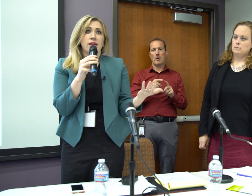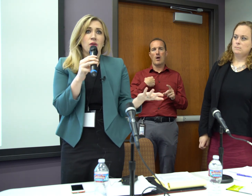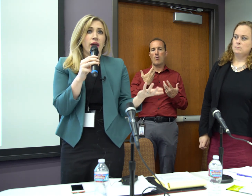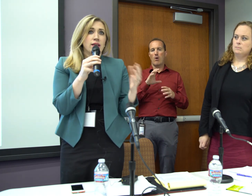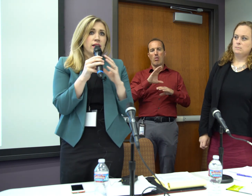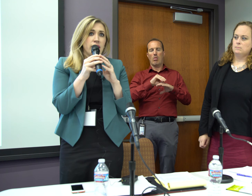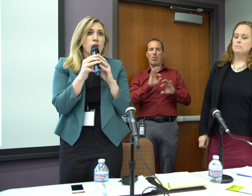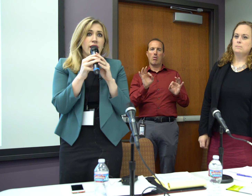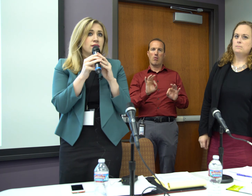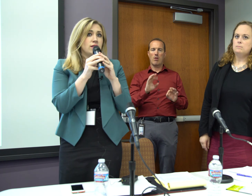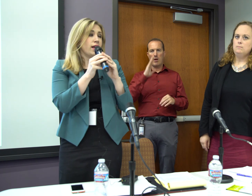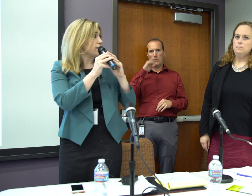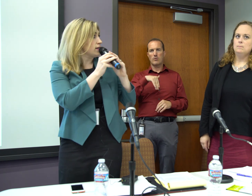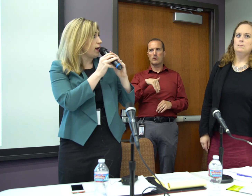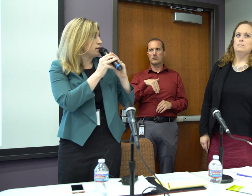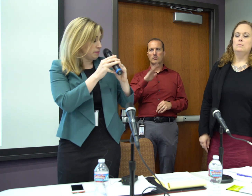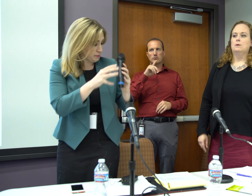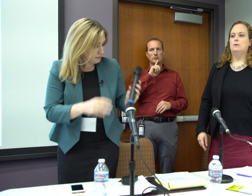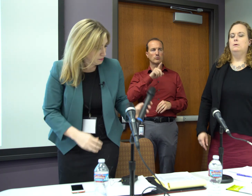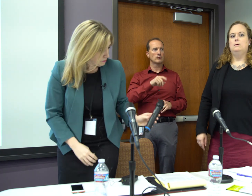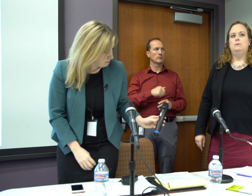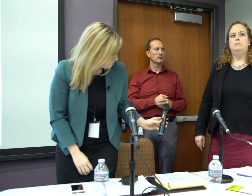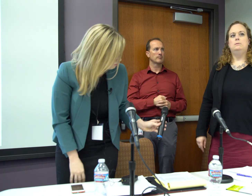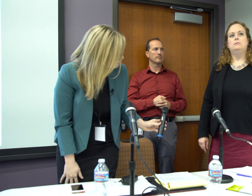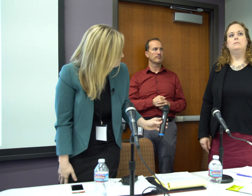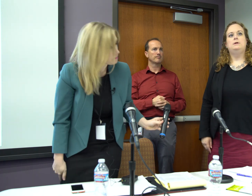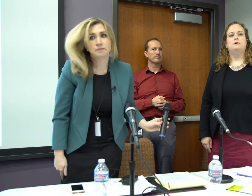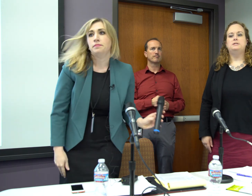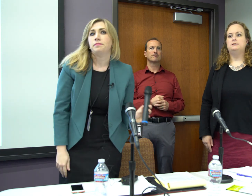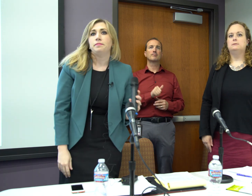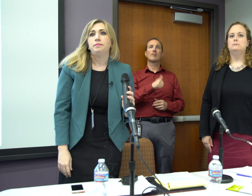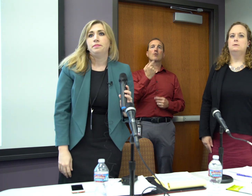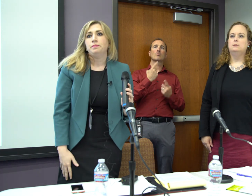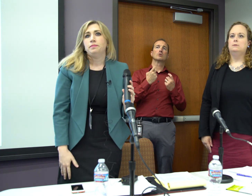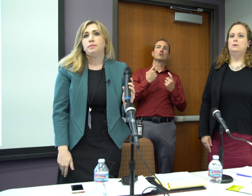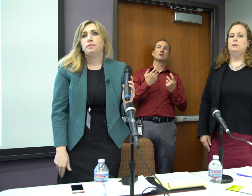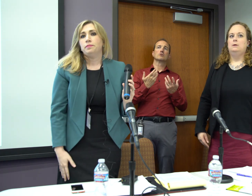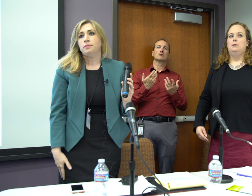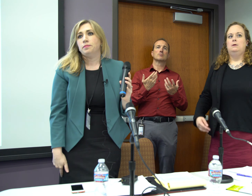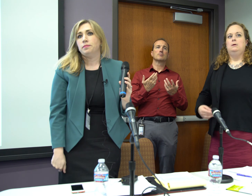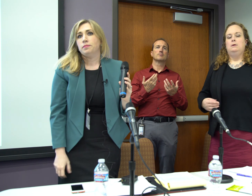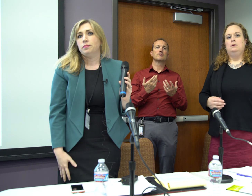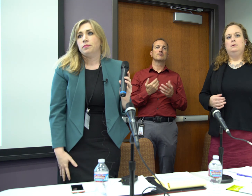diminish that in any way, because I know that's the case. Any other questions?